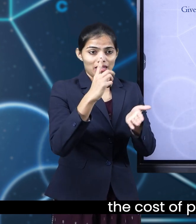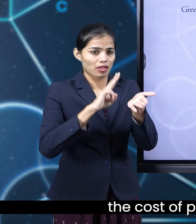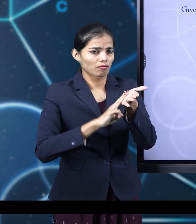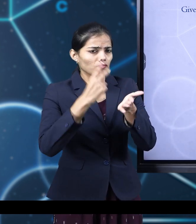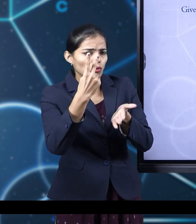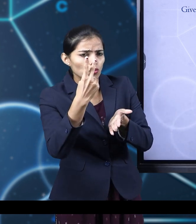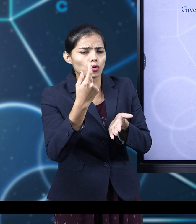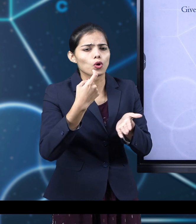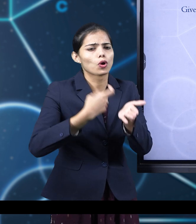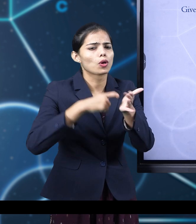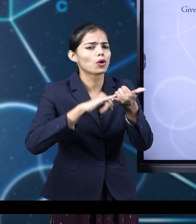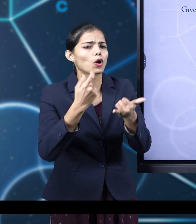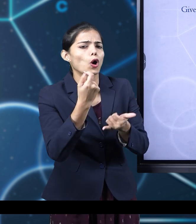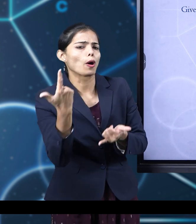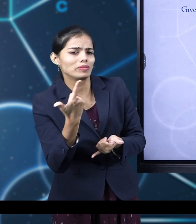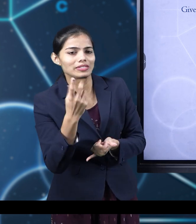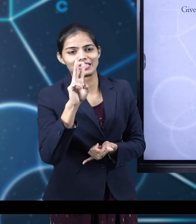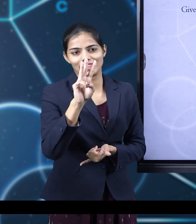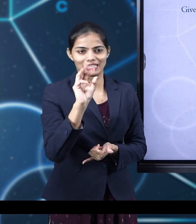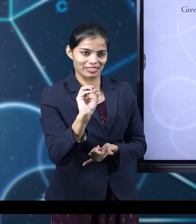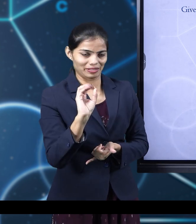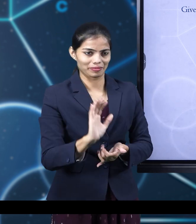1 meter square is equal to rupees 30.